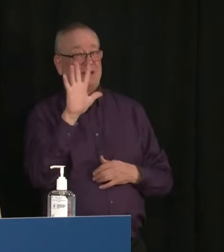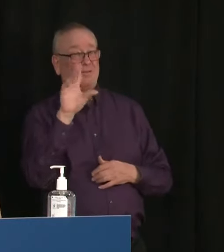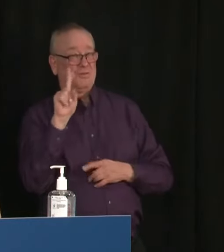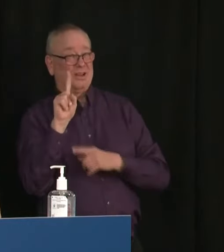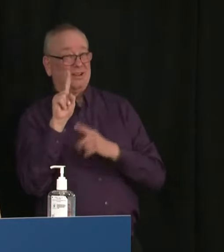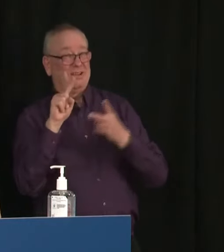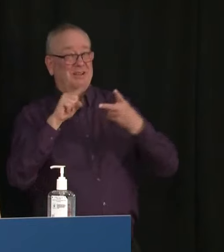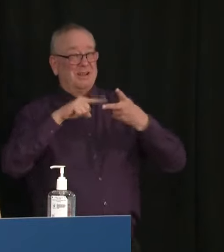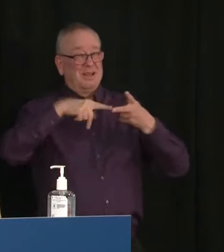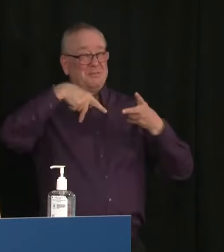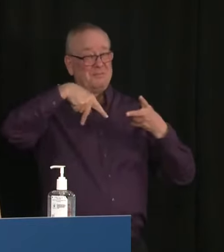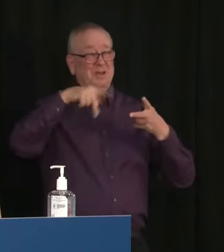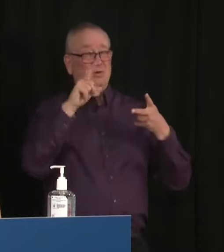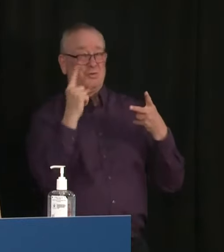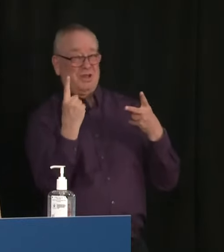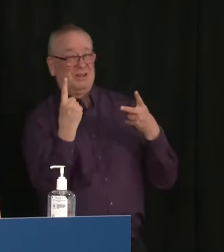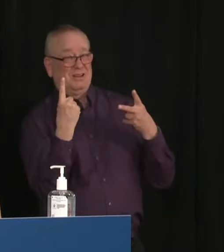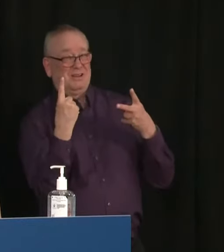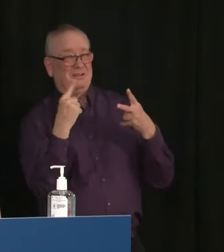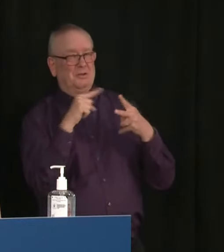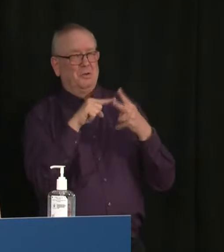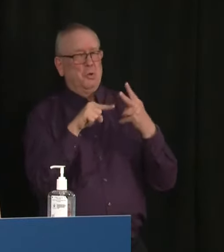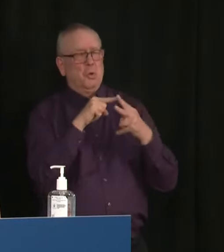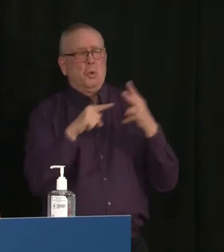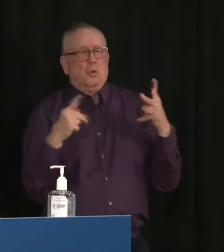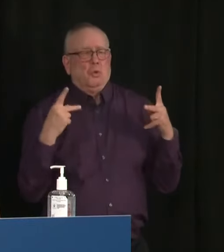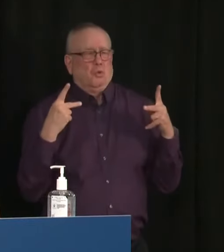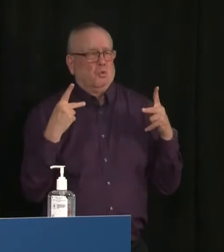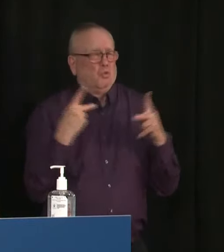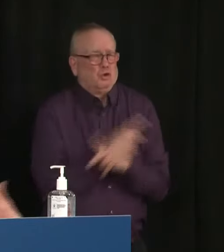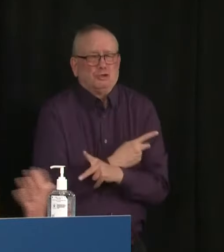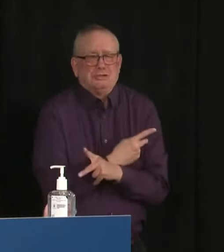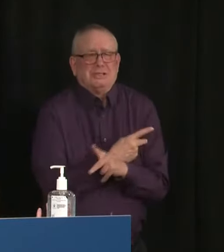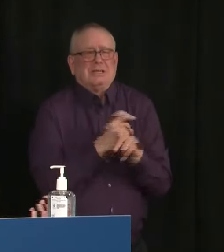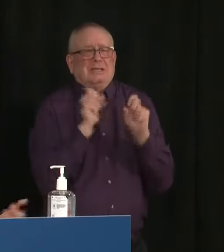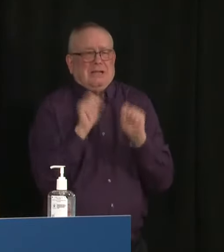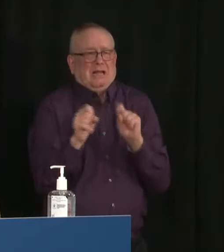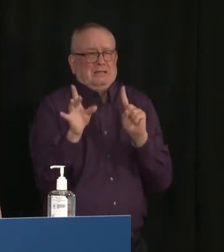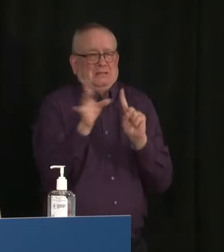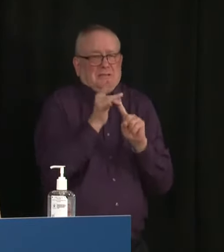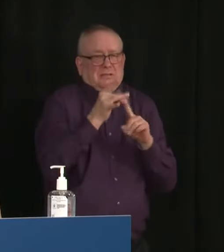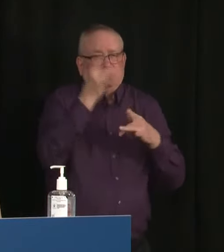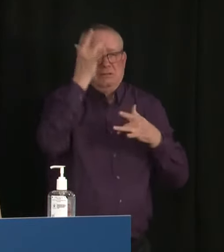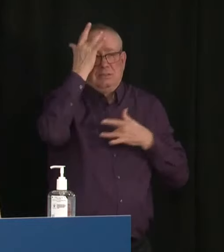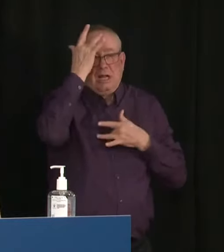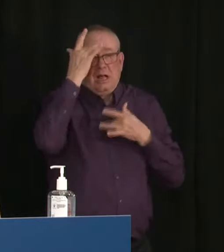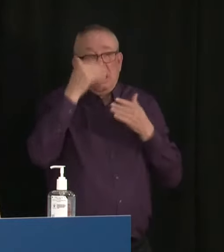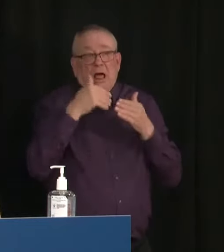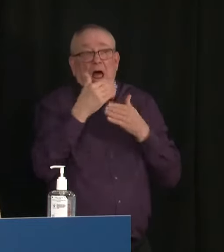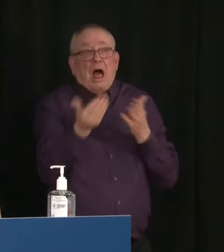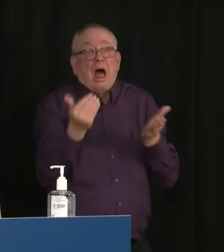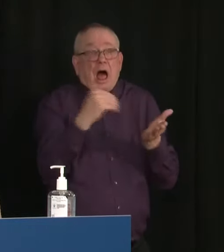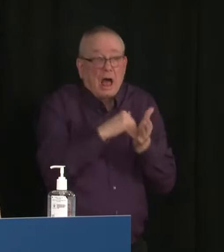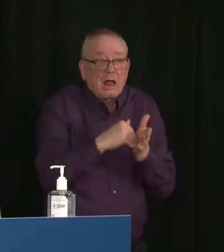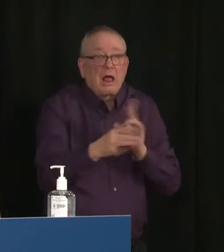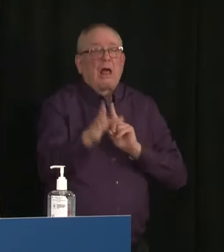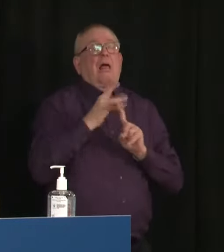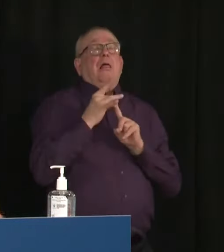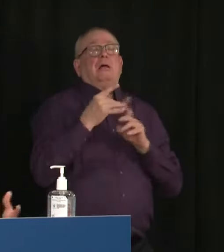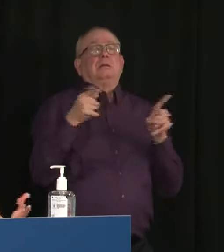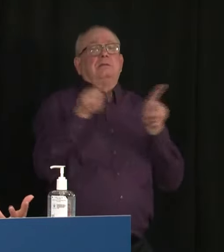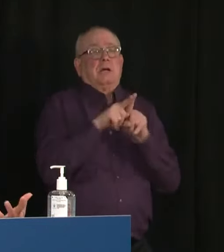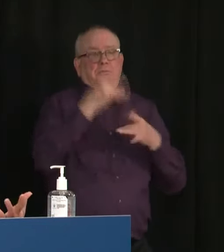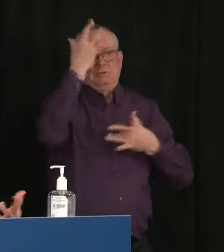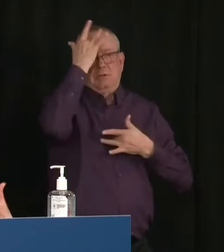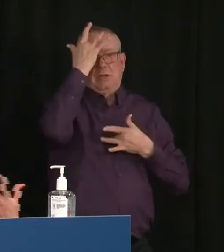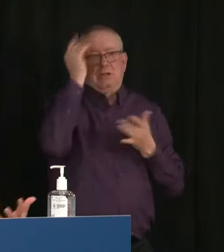know have a greater likelihood of reinfecting someone who's already had COVID-19, whereas the vaccines,